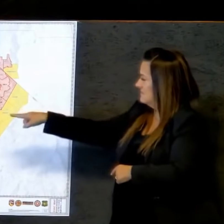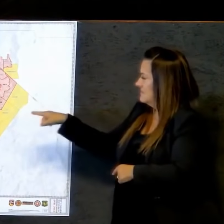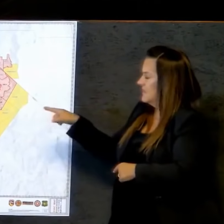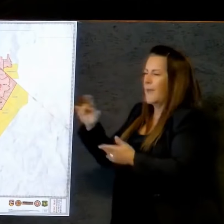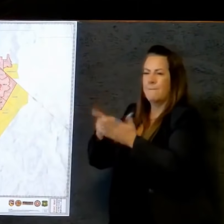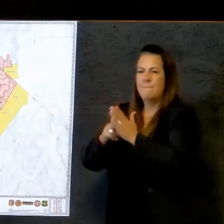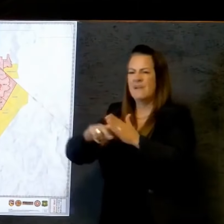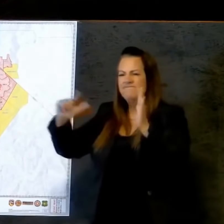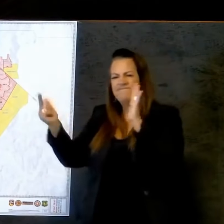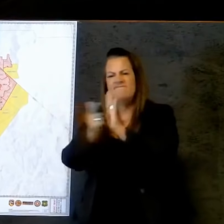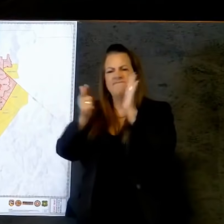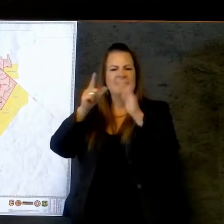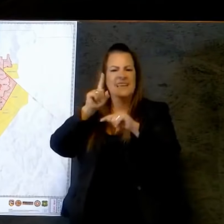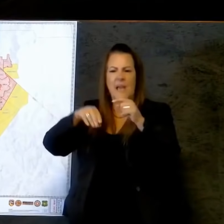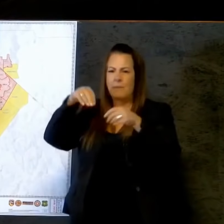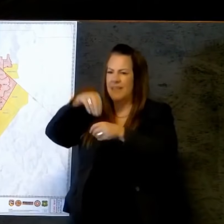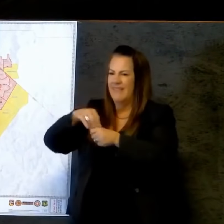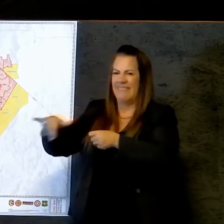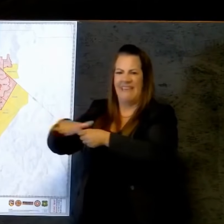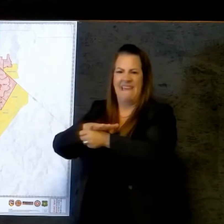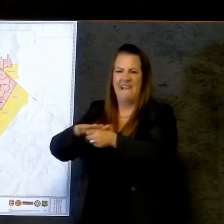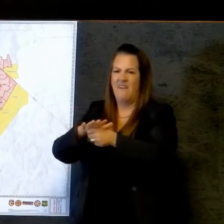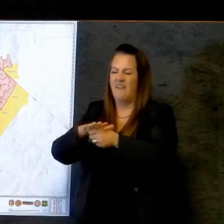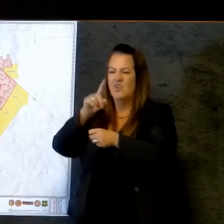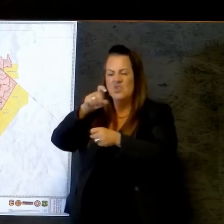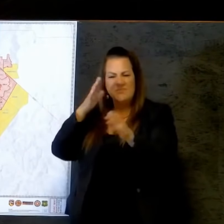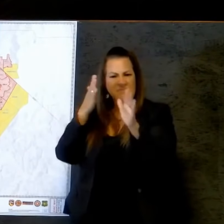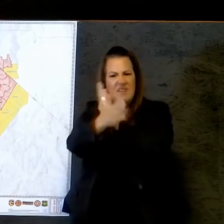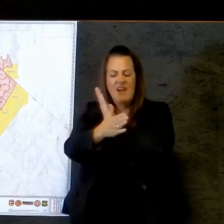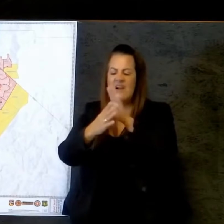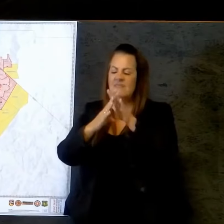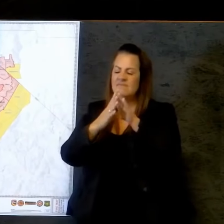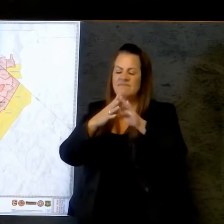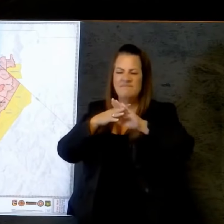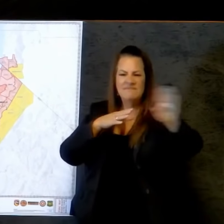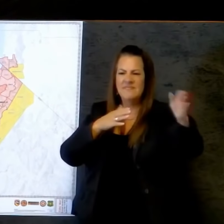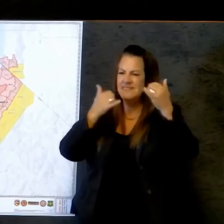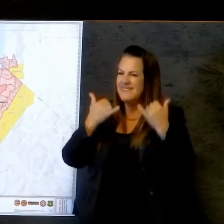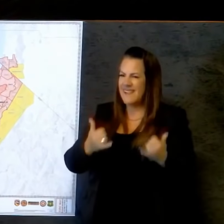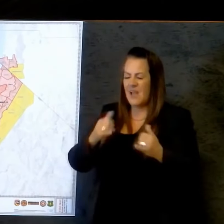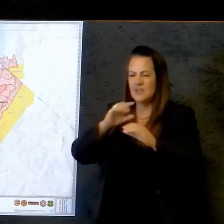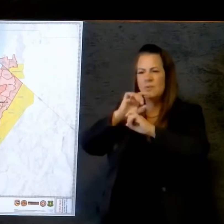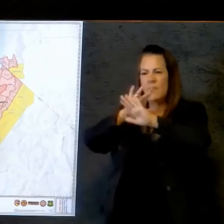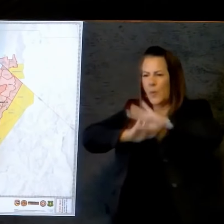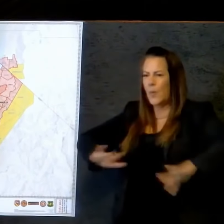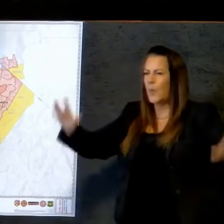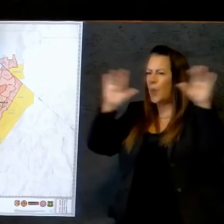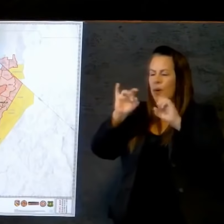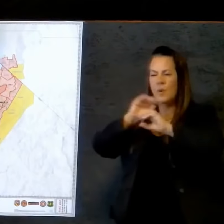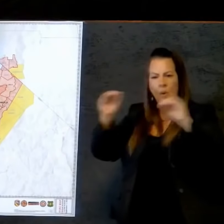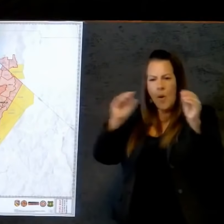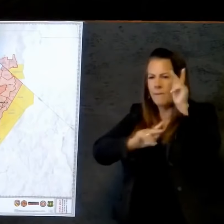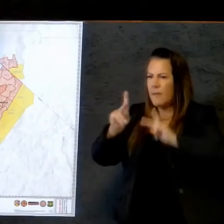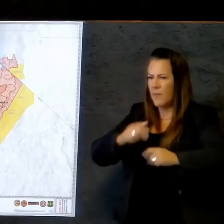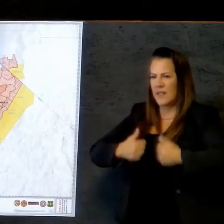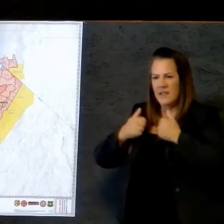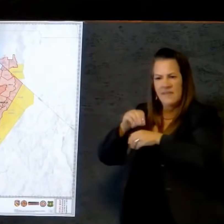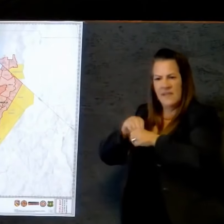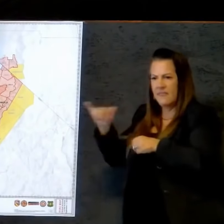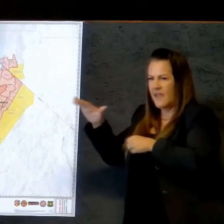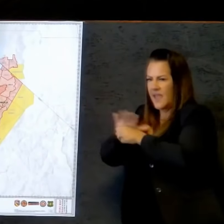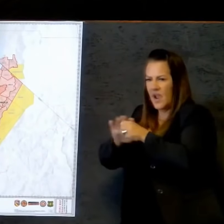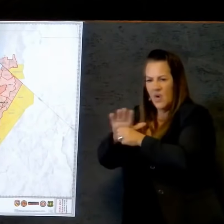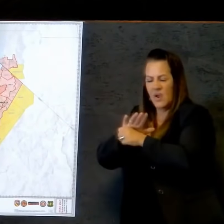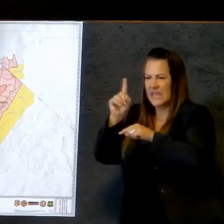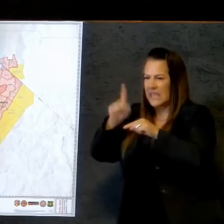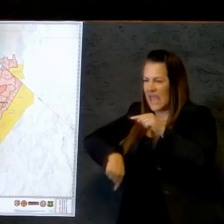that area. If you are, you should be leaving. You should be out now. So that area should be totally clear of people, so the firefighters can get in there and do the